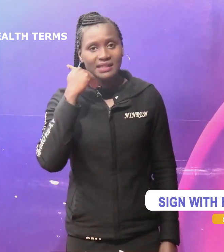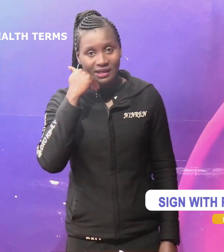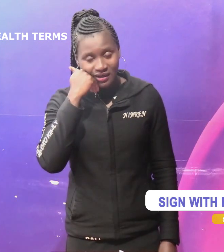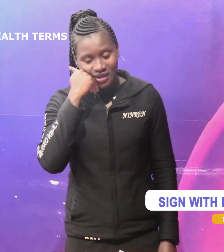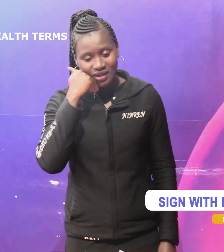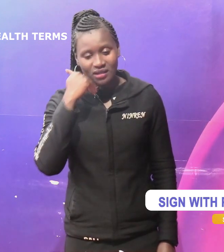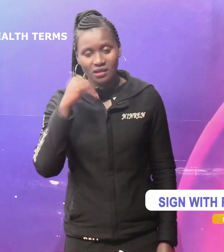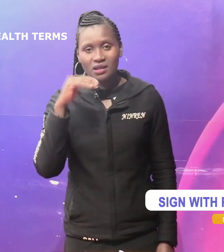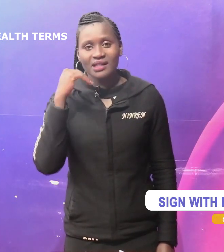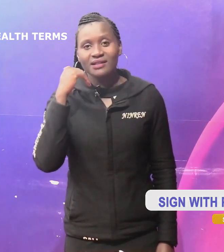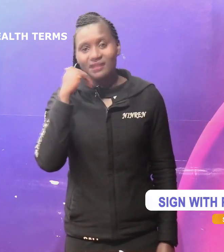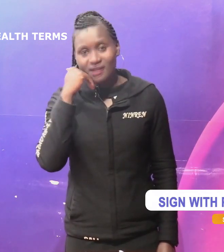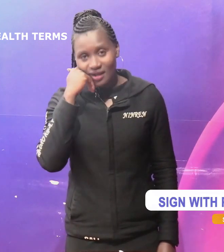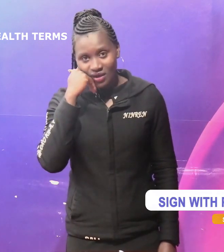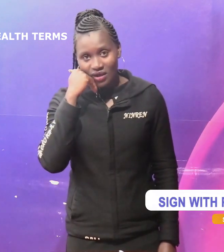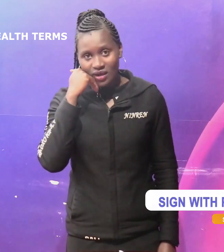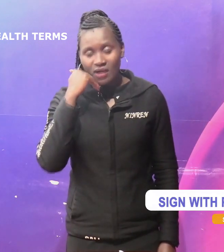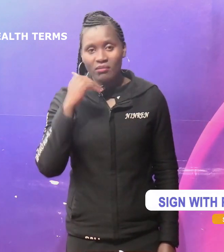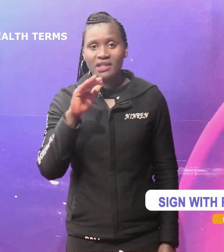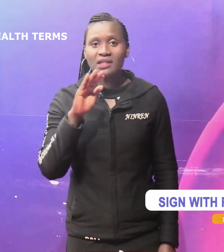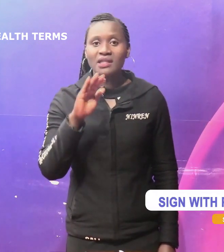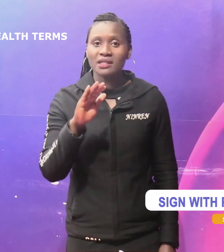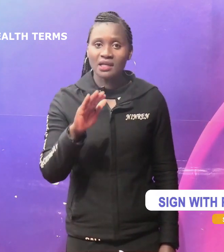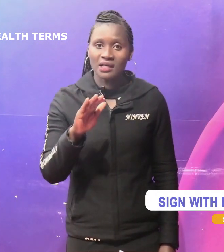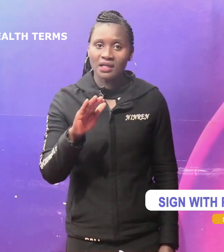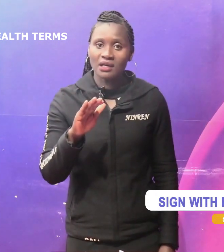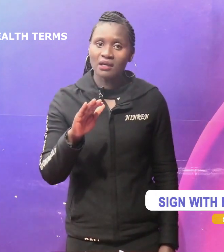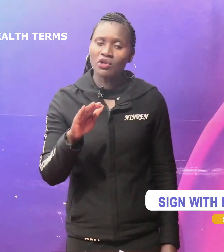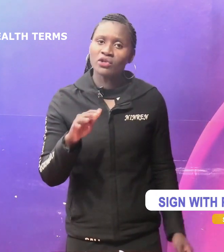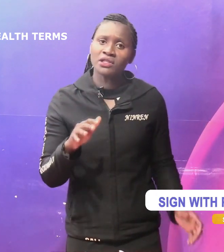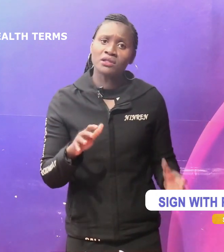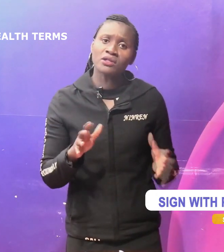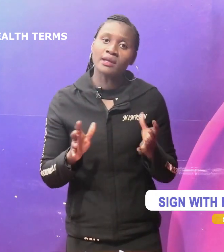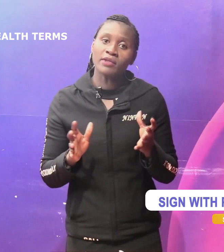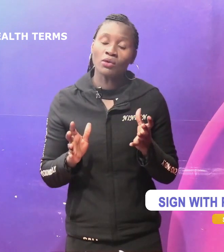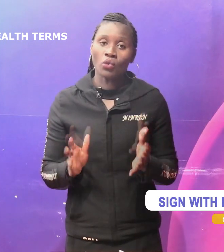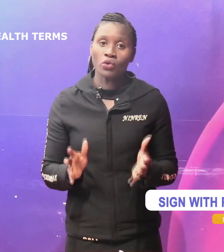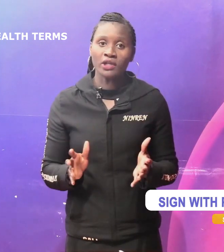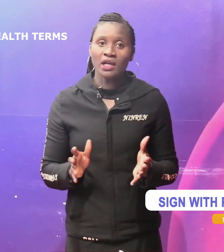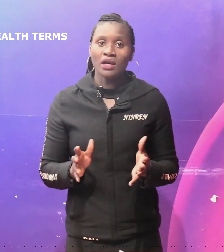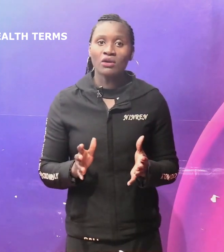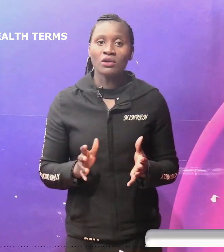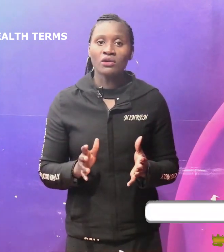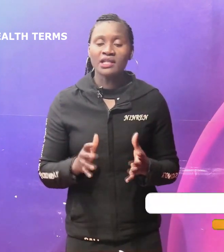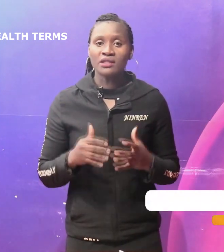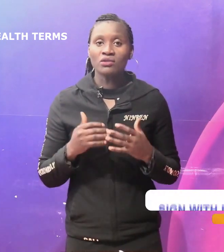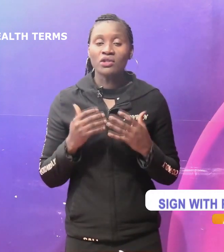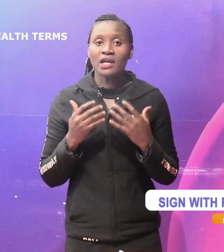Sick. Sick. But this sick, because it's not something good, we'll just do to the a